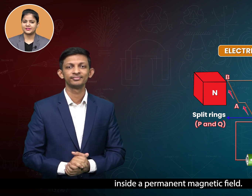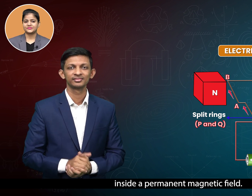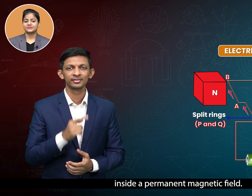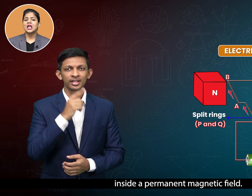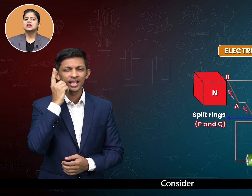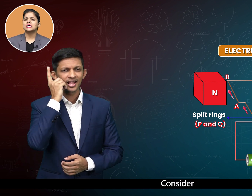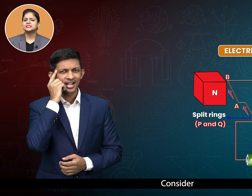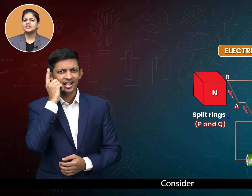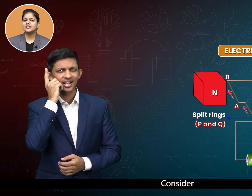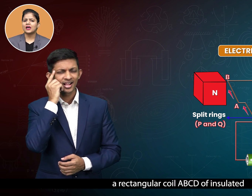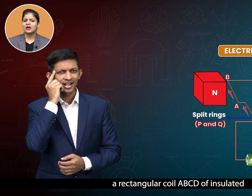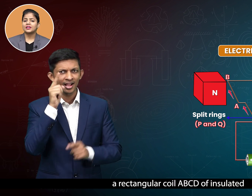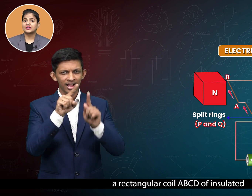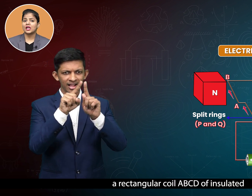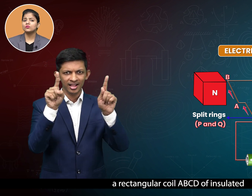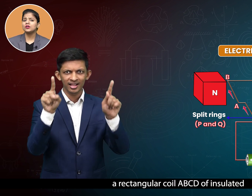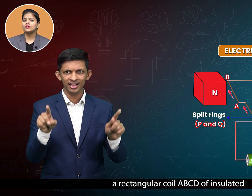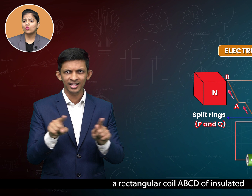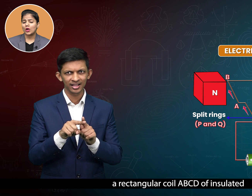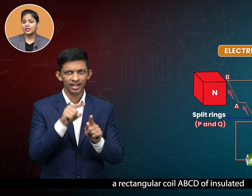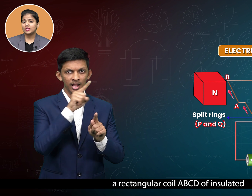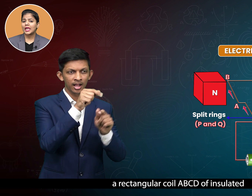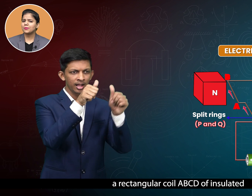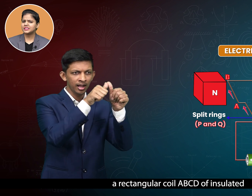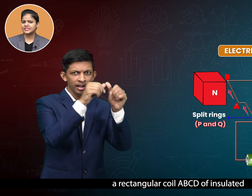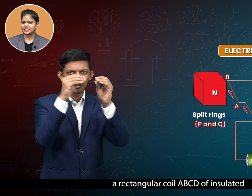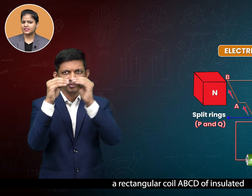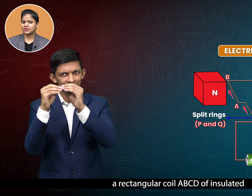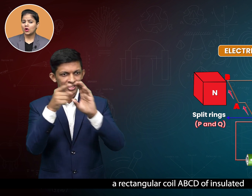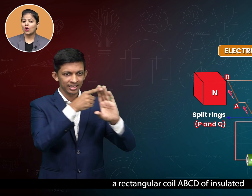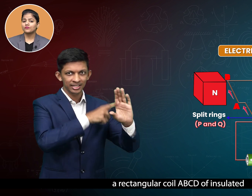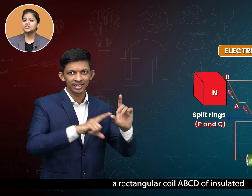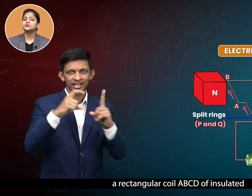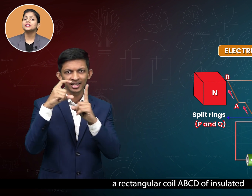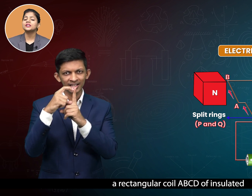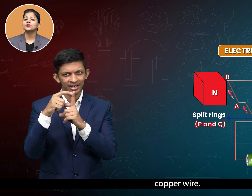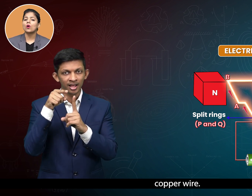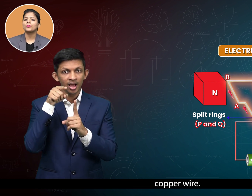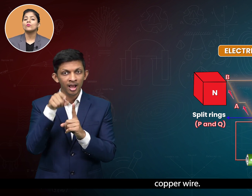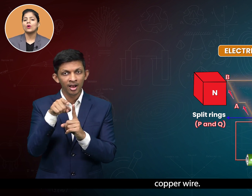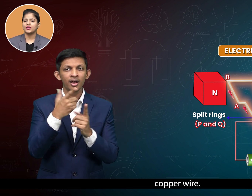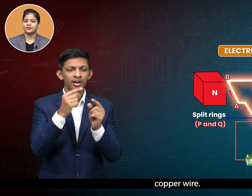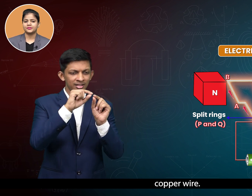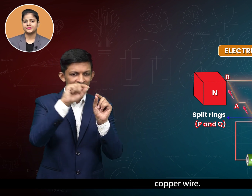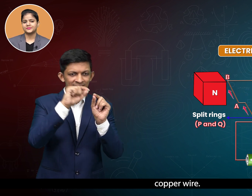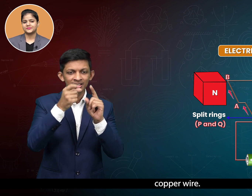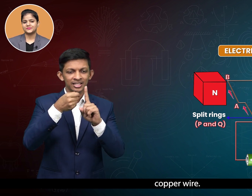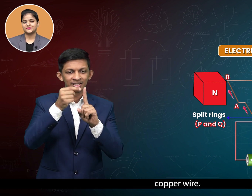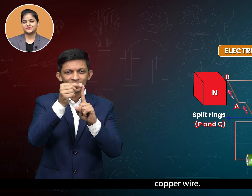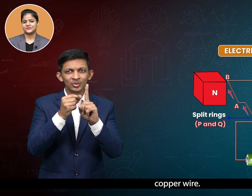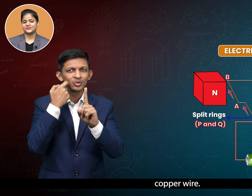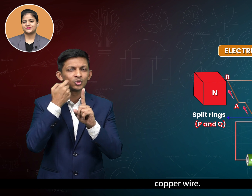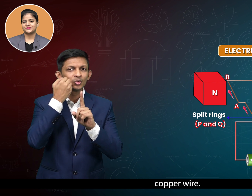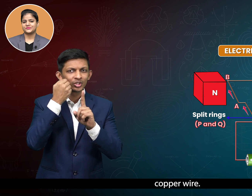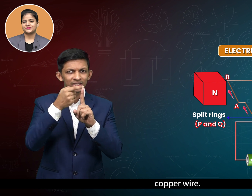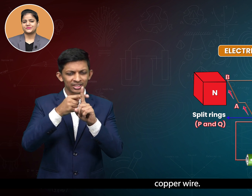field. Consider a rectangular coil ABCD of insulated copper wire.